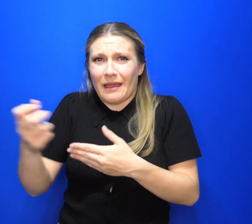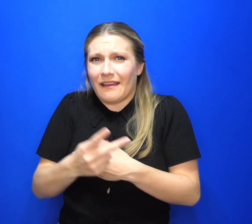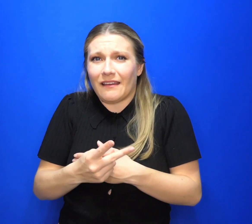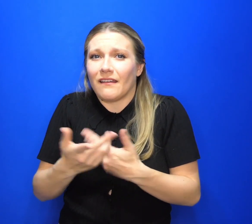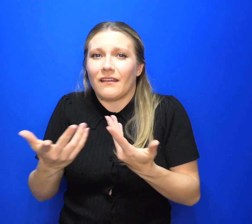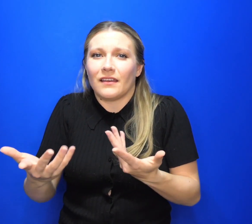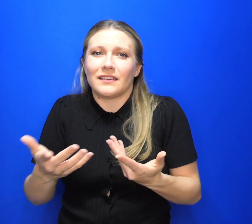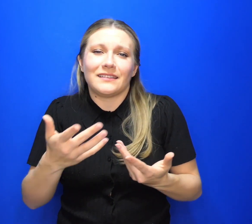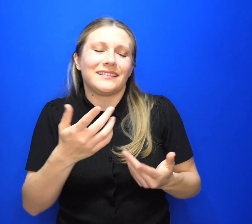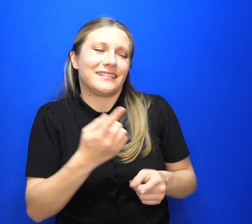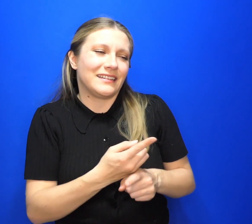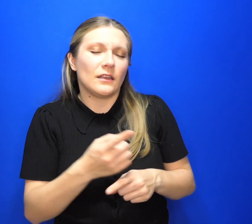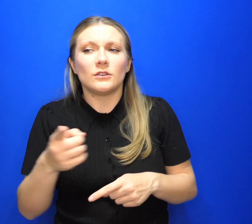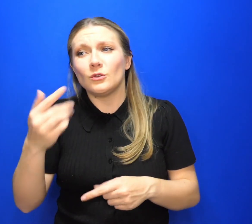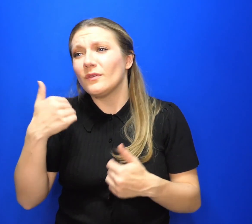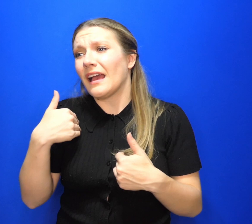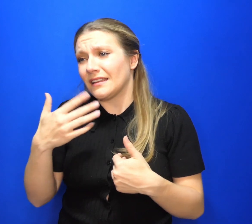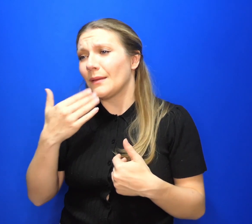it be any different if you had it for 3 weeks less?